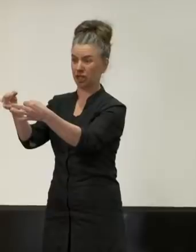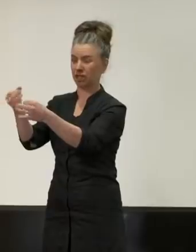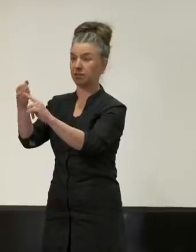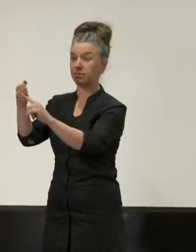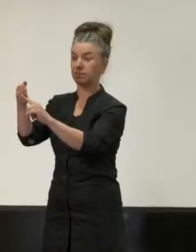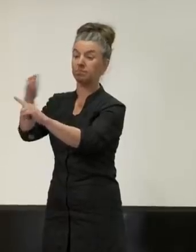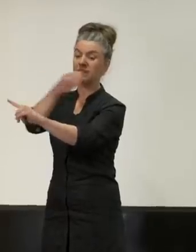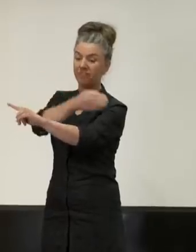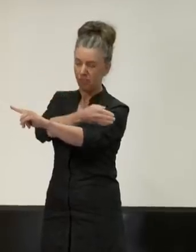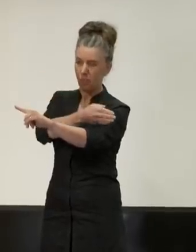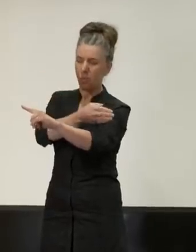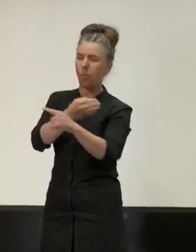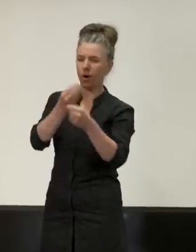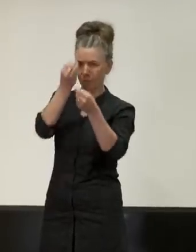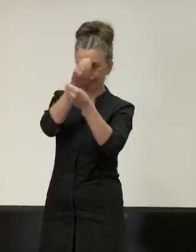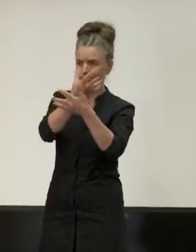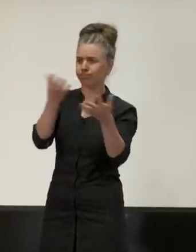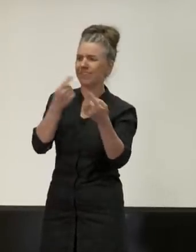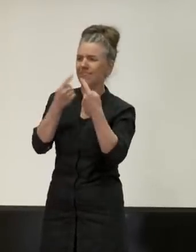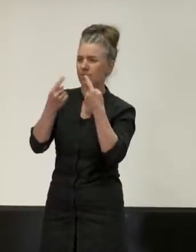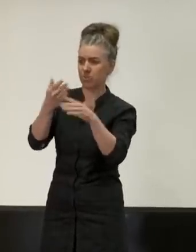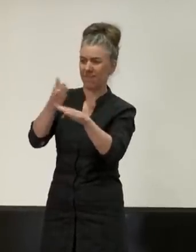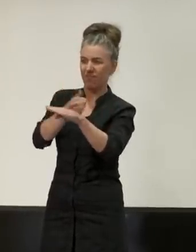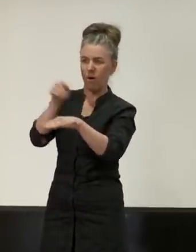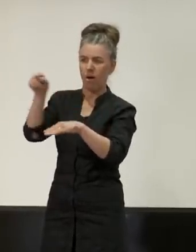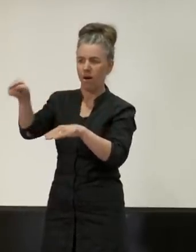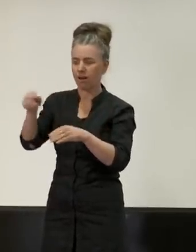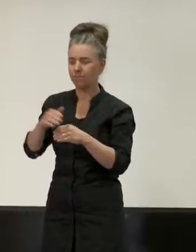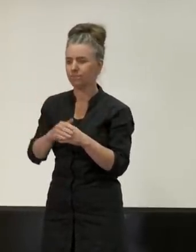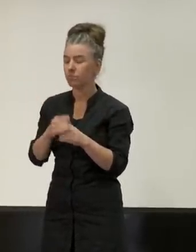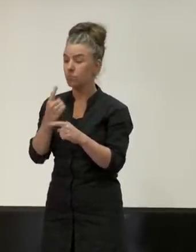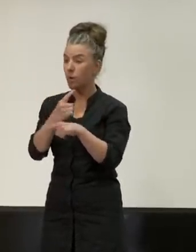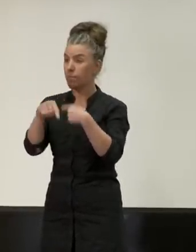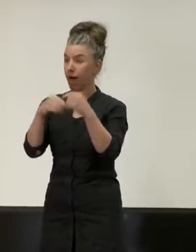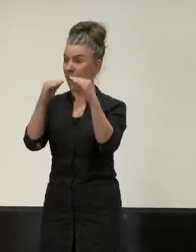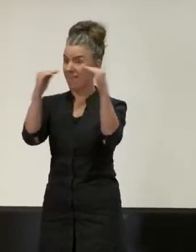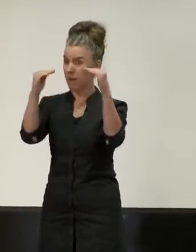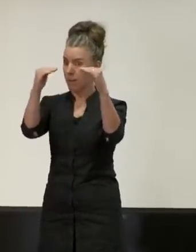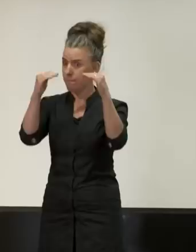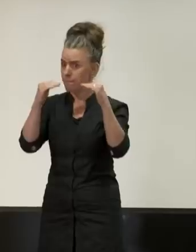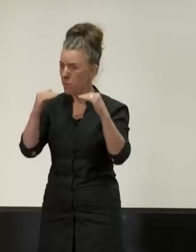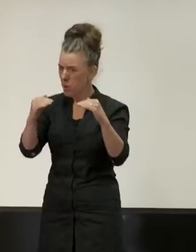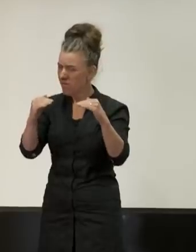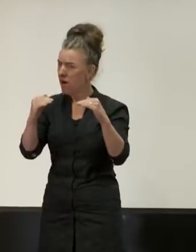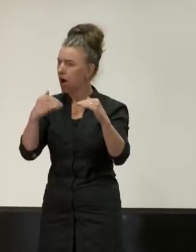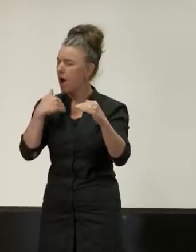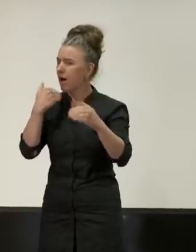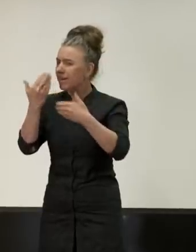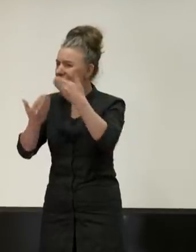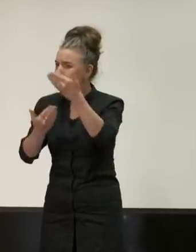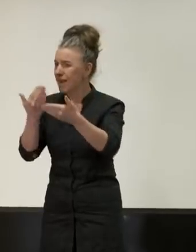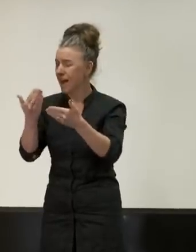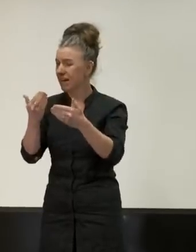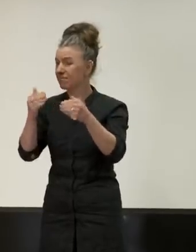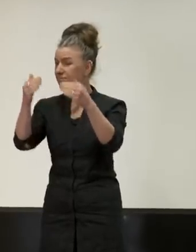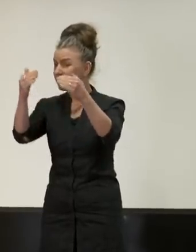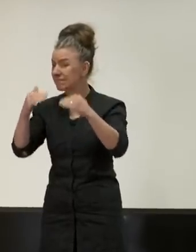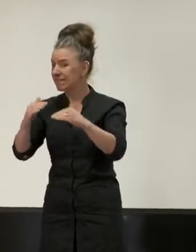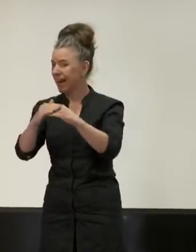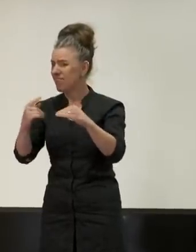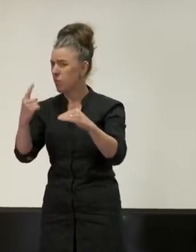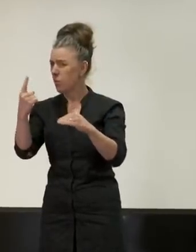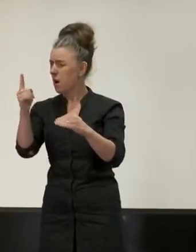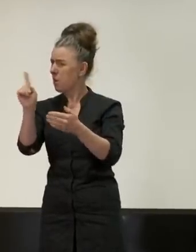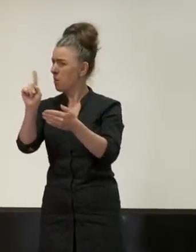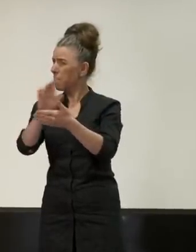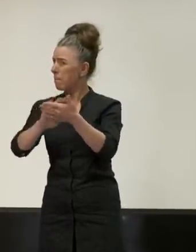down the alert level system, I'll set out in advance the details of what the next alert level looks like. And of